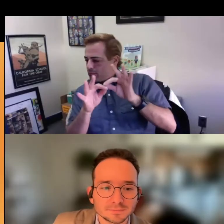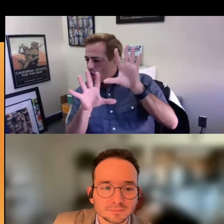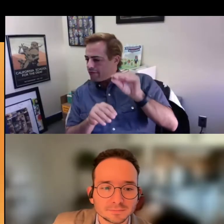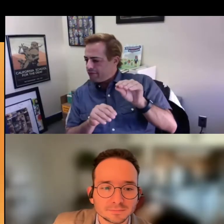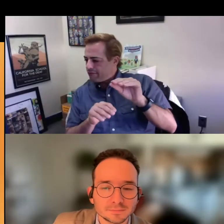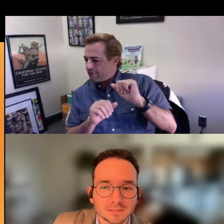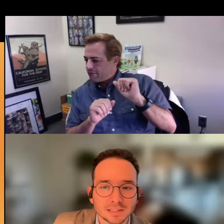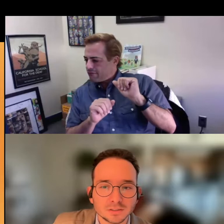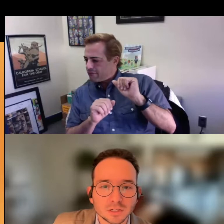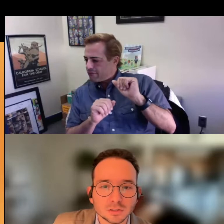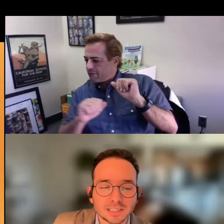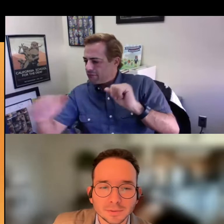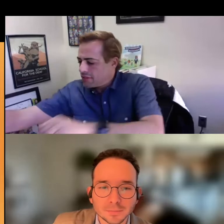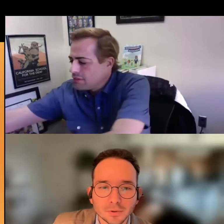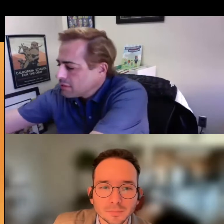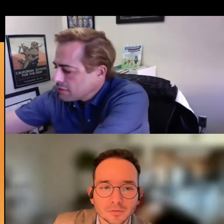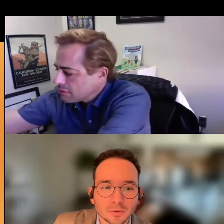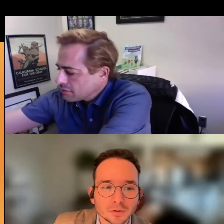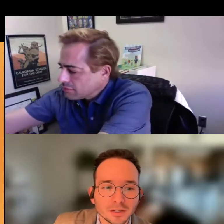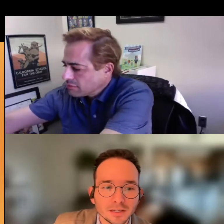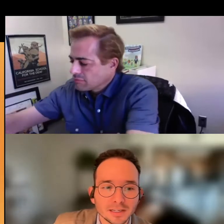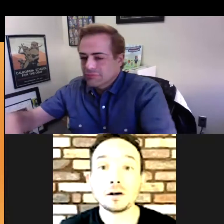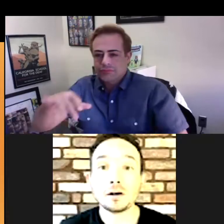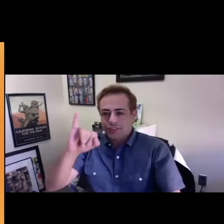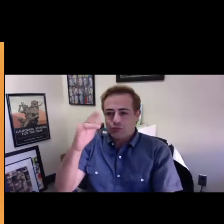So interpreters, can you turn off your video?